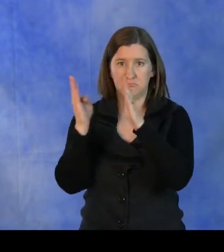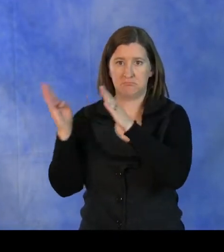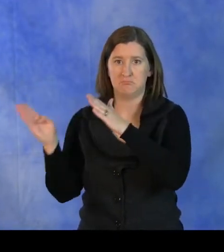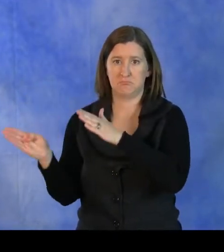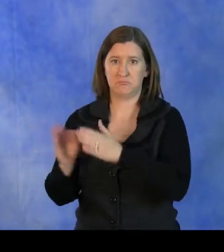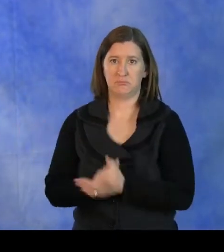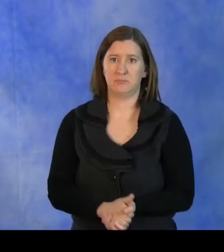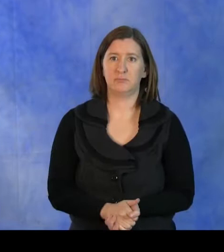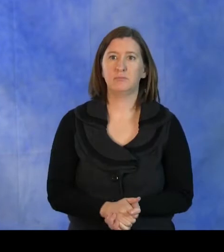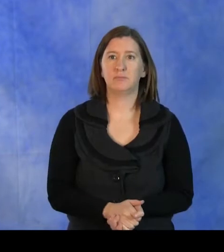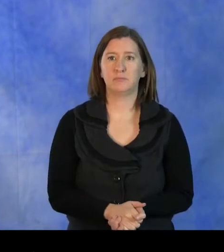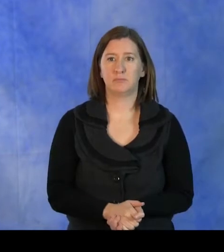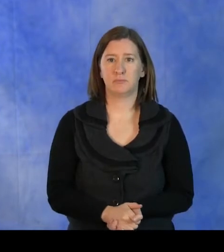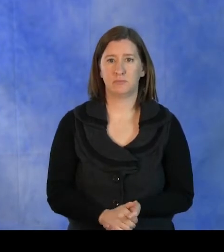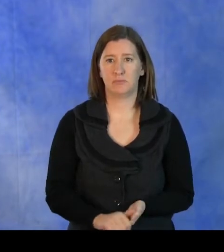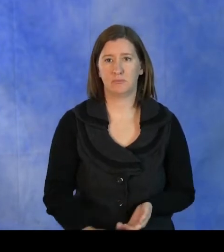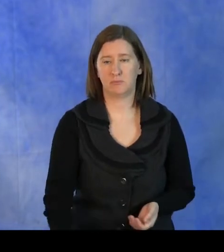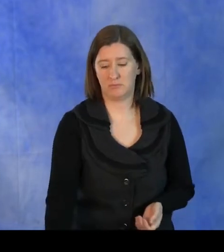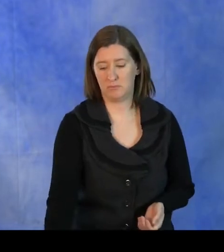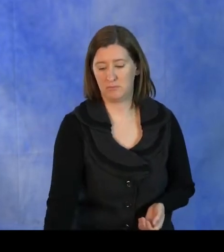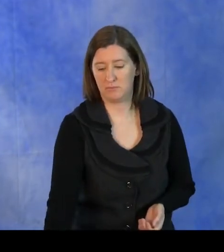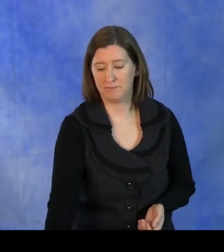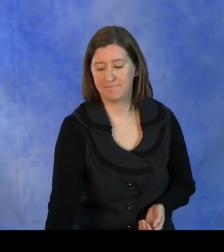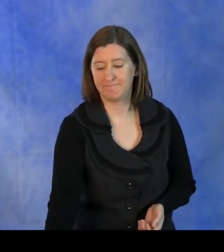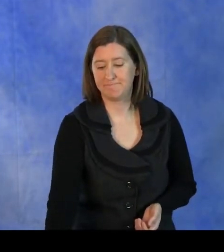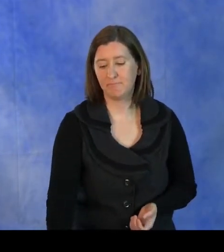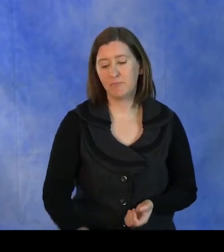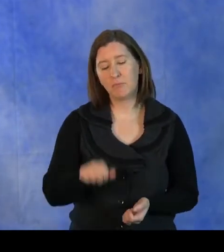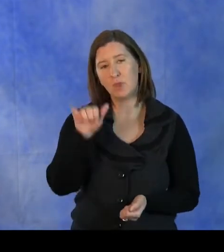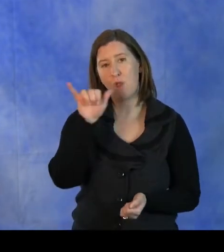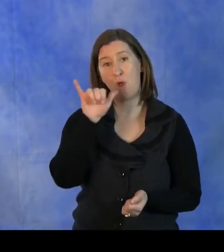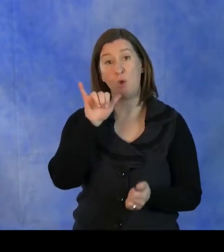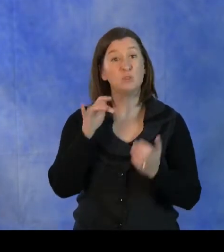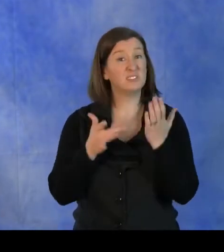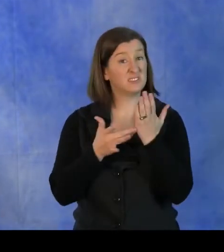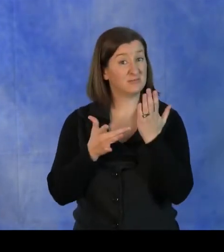on one portion, that will be helpful.